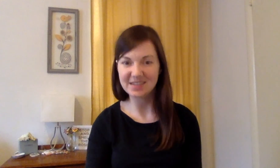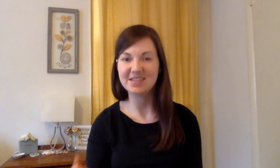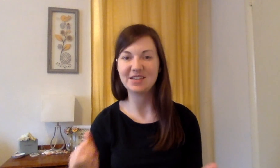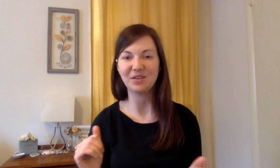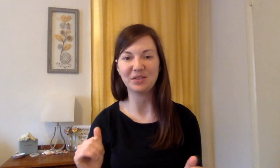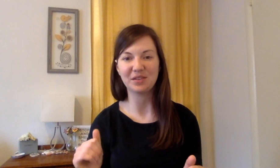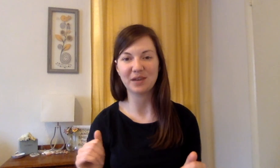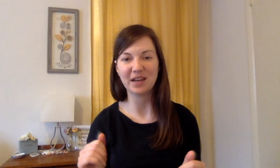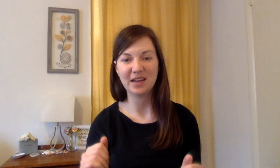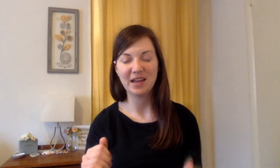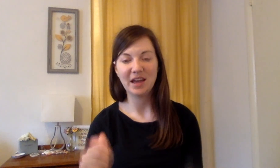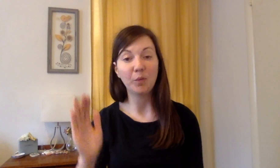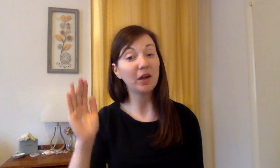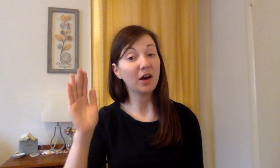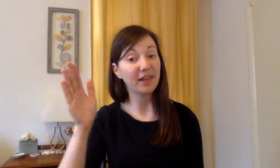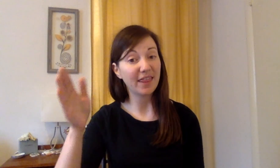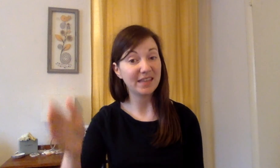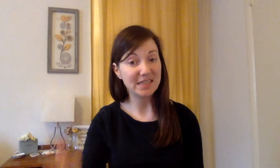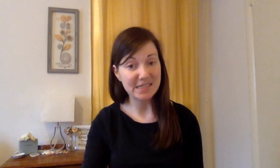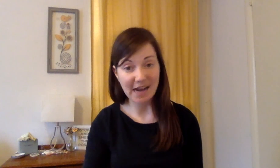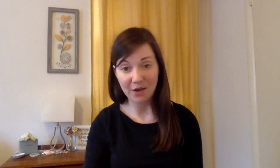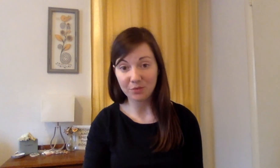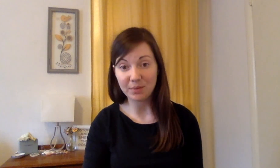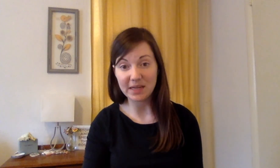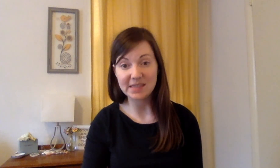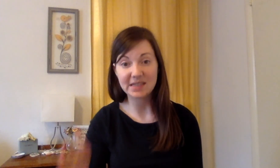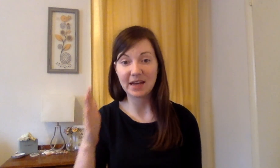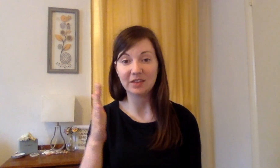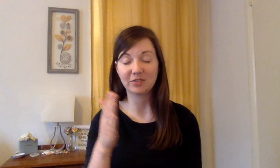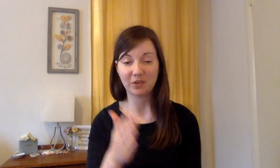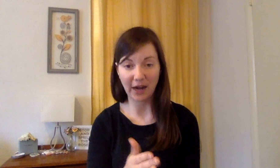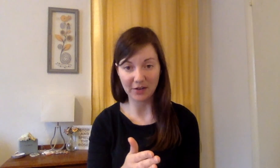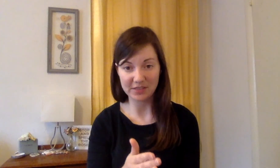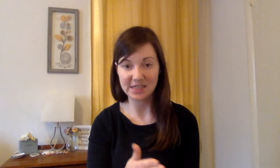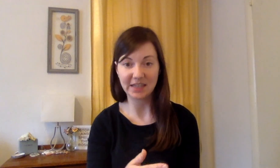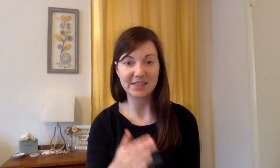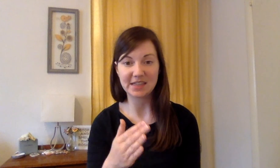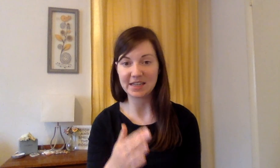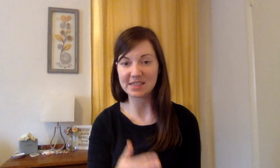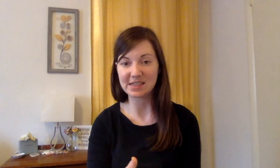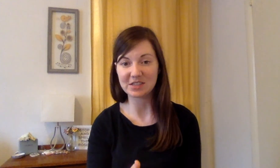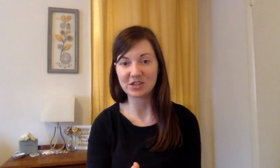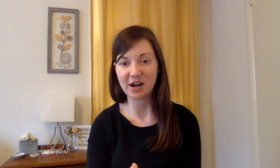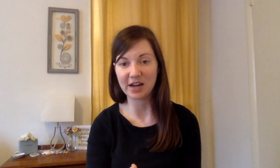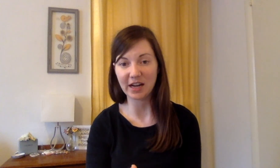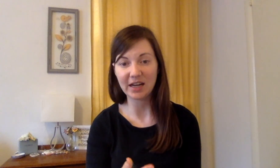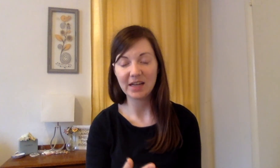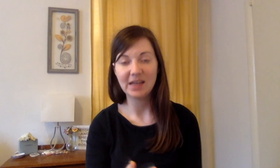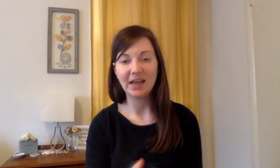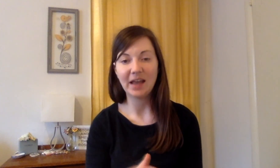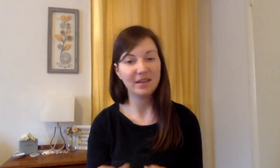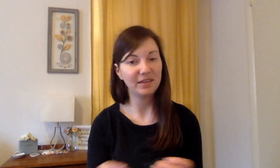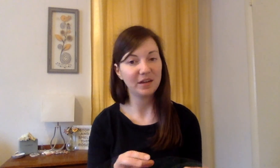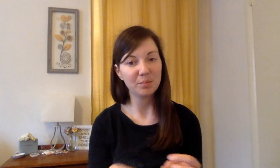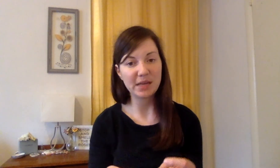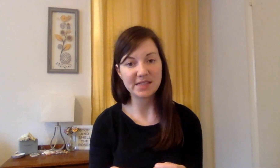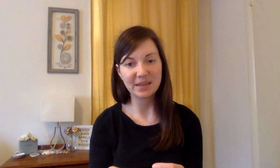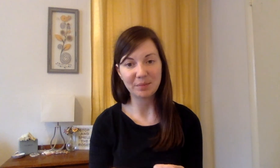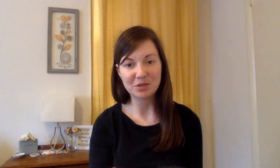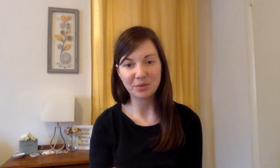2, 3, and we call that the downbeat. It kind of grounds things and gets things started. And then there are beats in